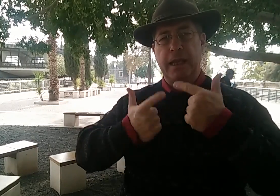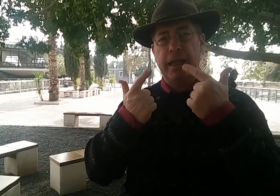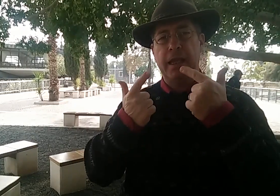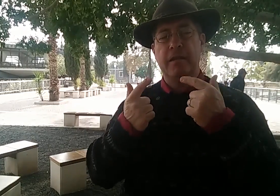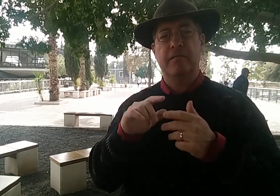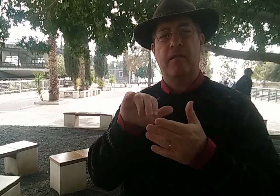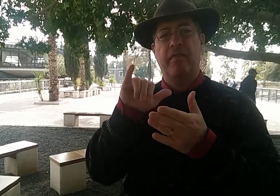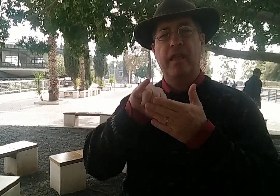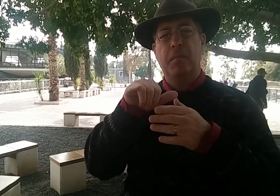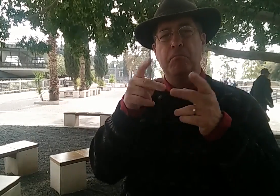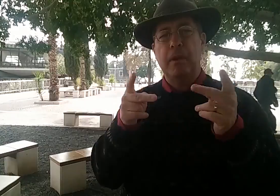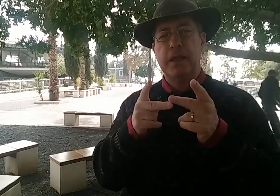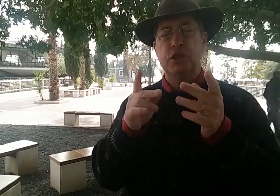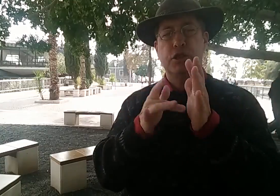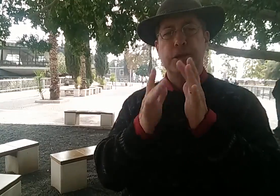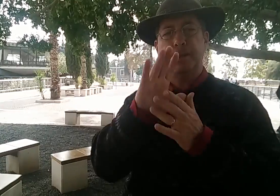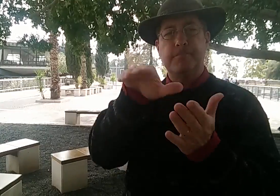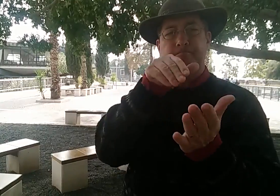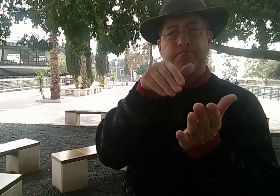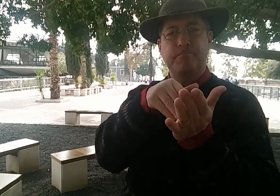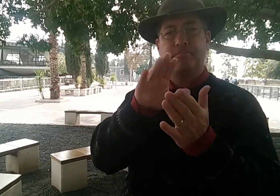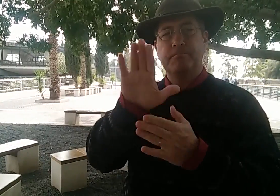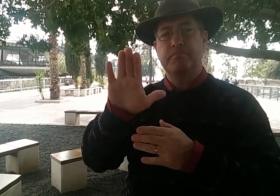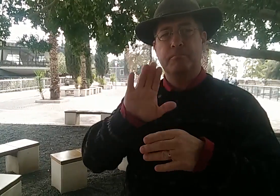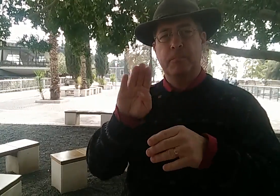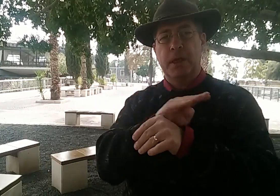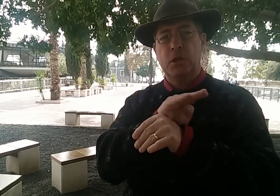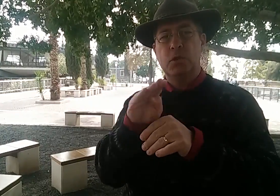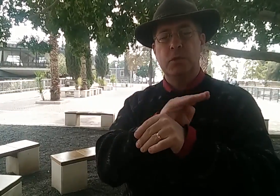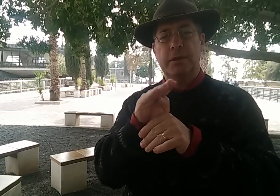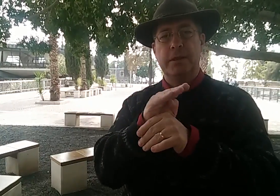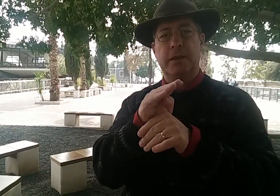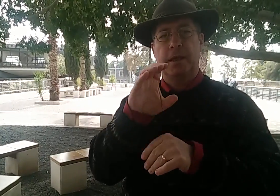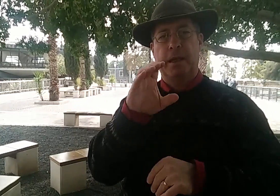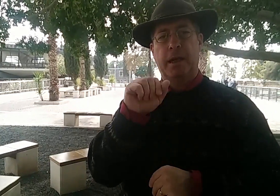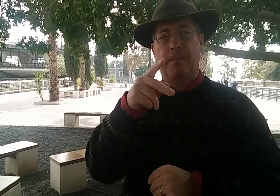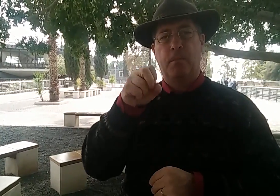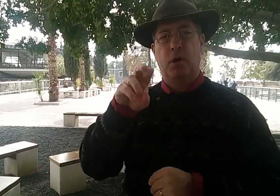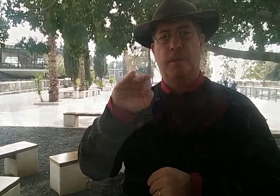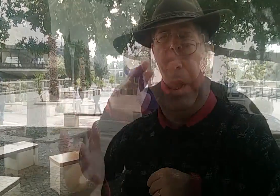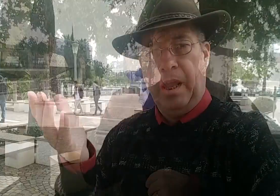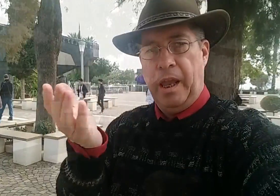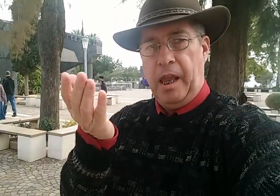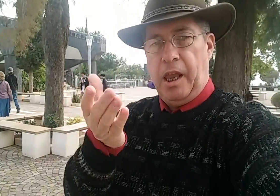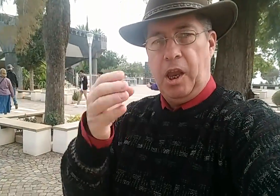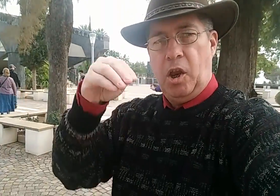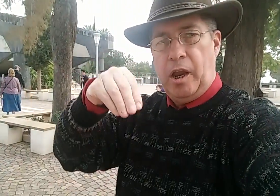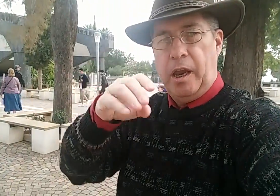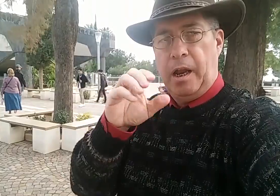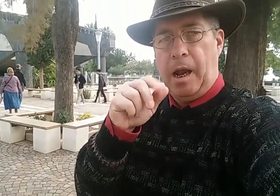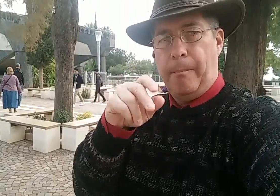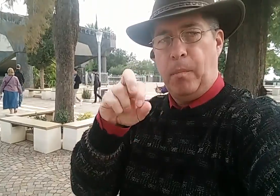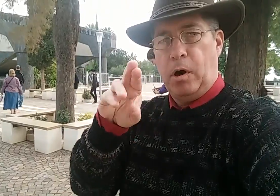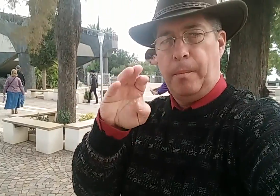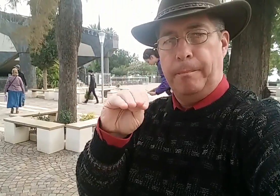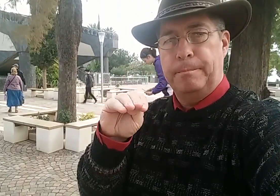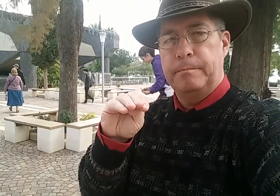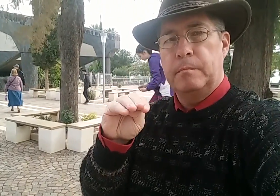And so this was actually a place where Jesus lived. He did the majority of his ministry in this area.